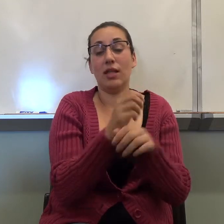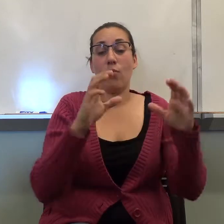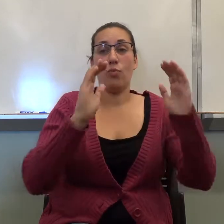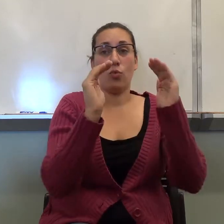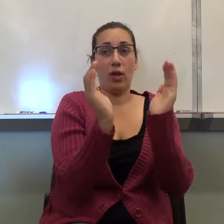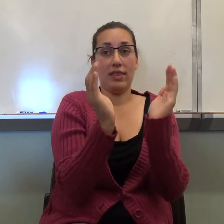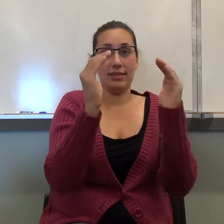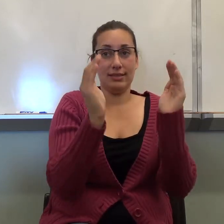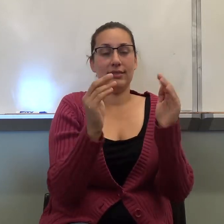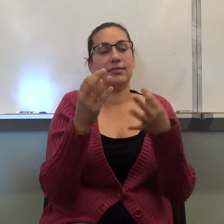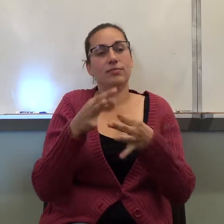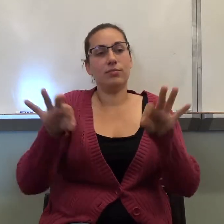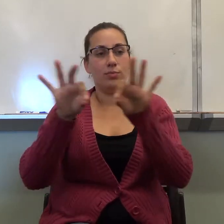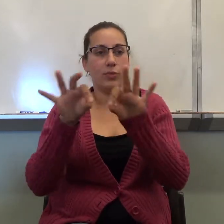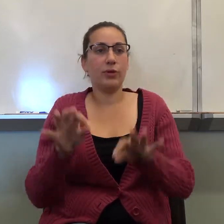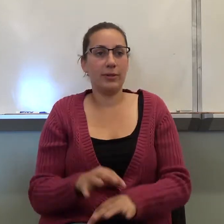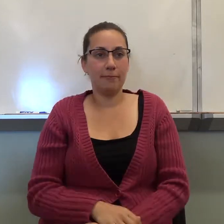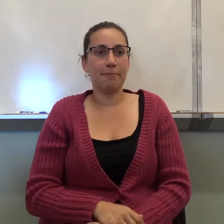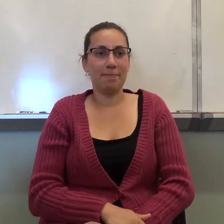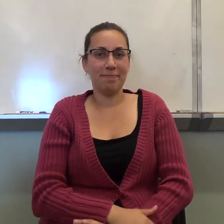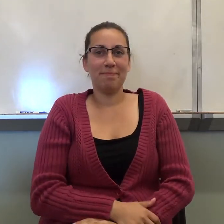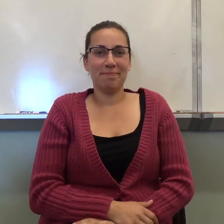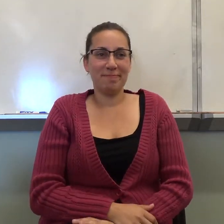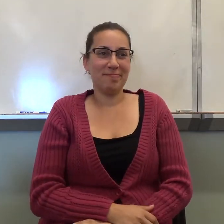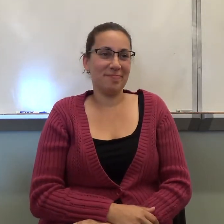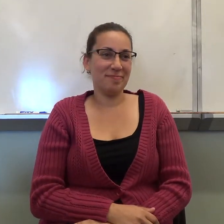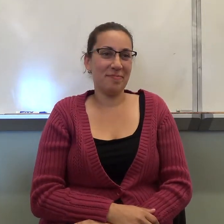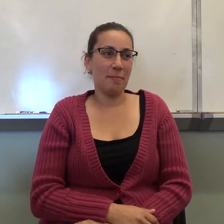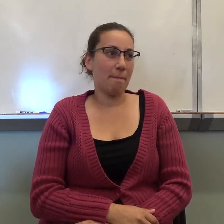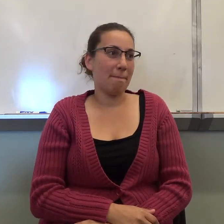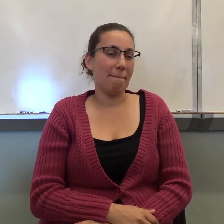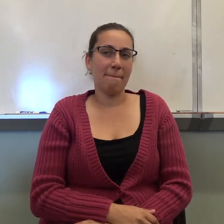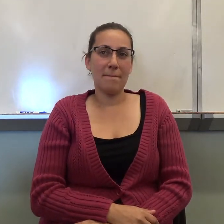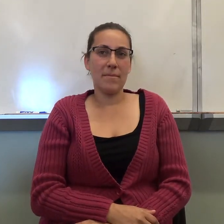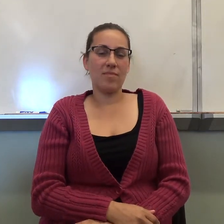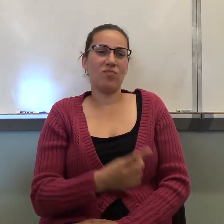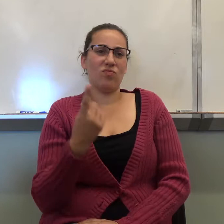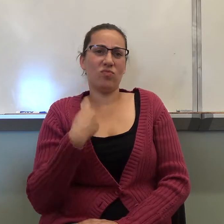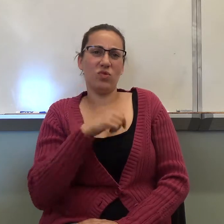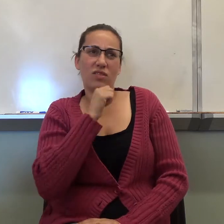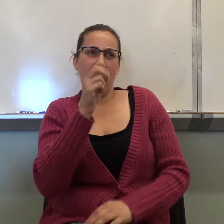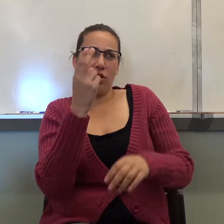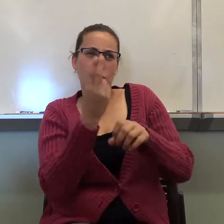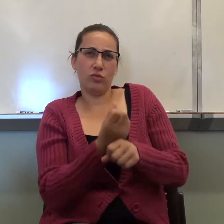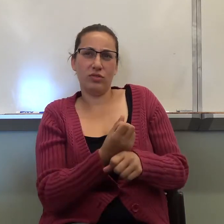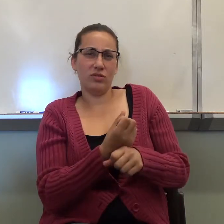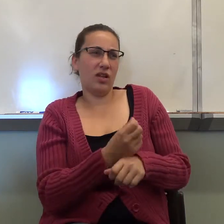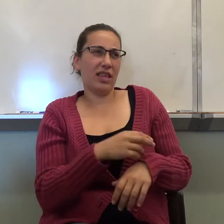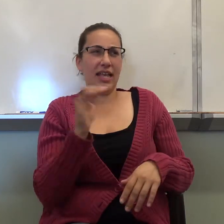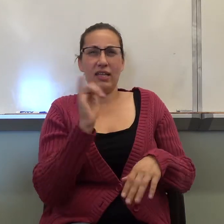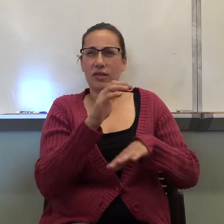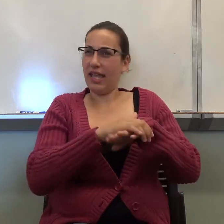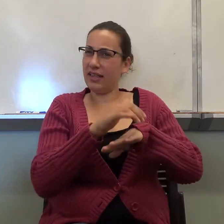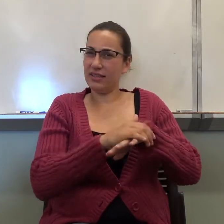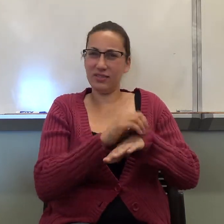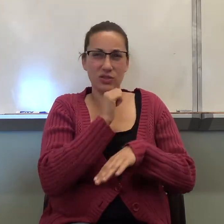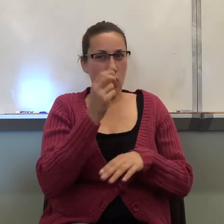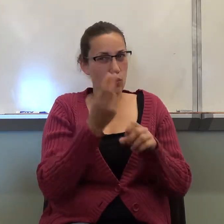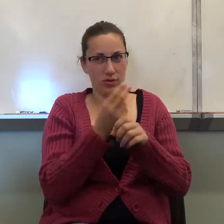of it. We're not used to using parentheses too much in English. It has some uses, but